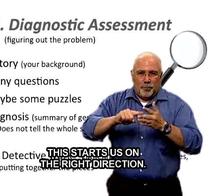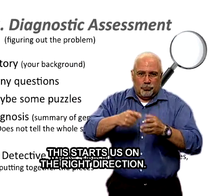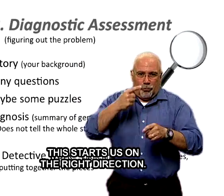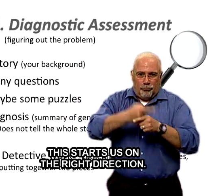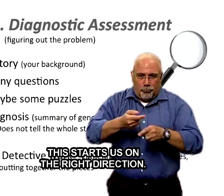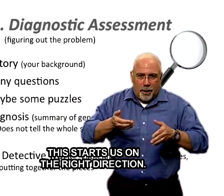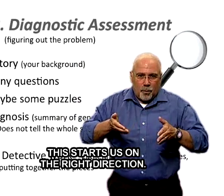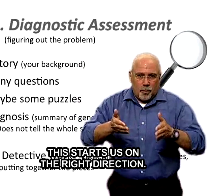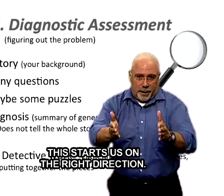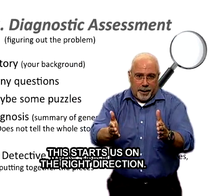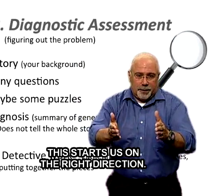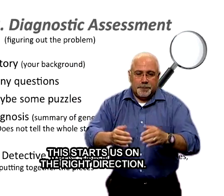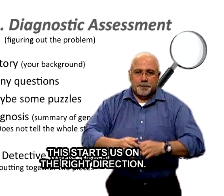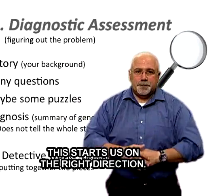This starts us on the right direction.